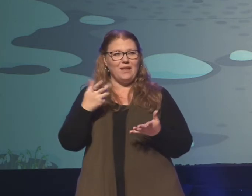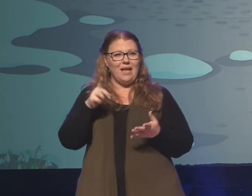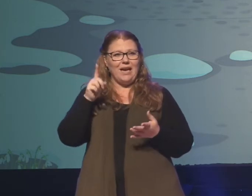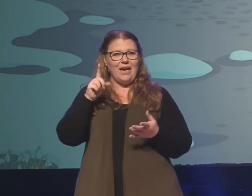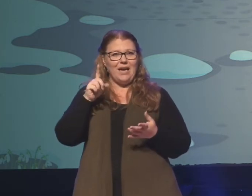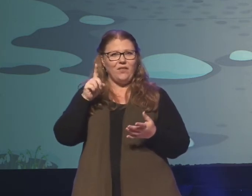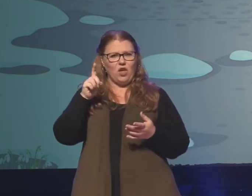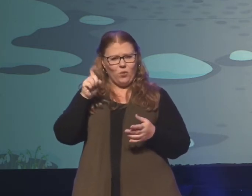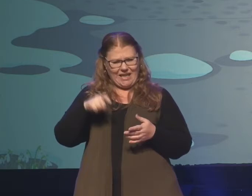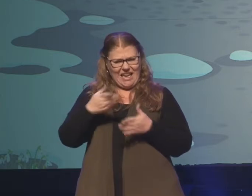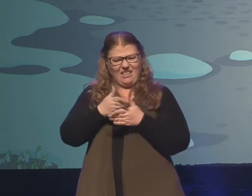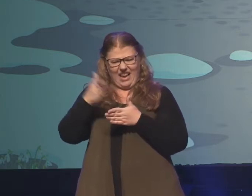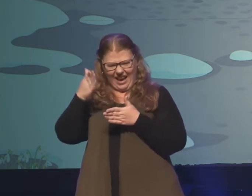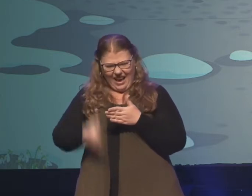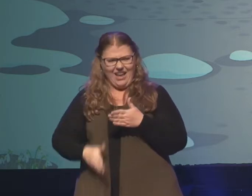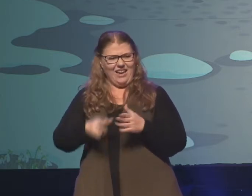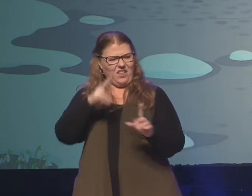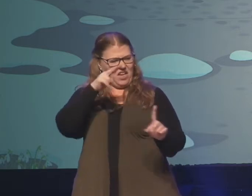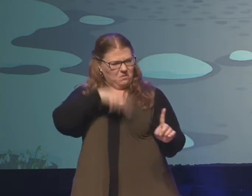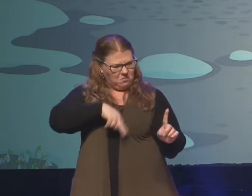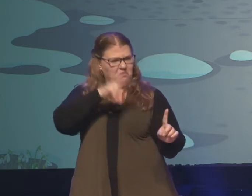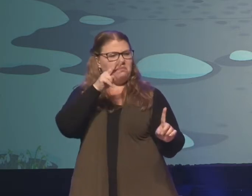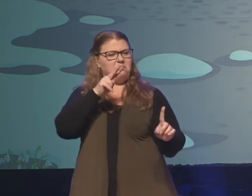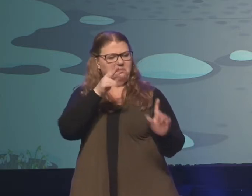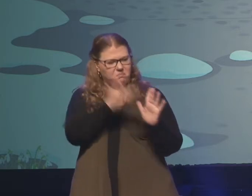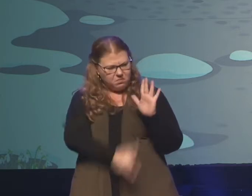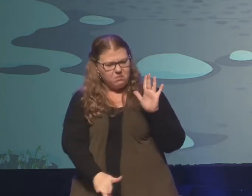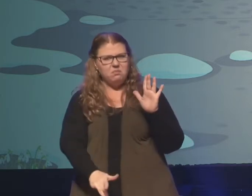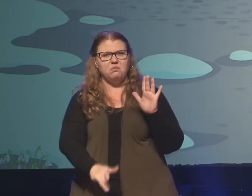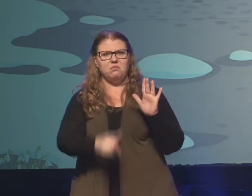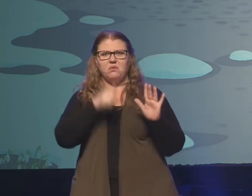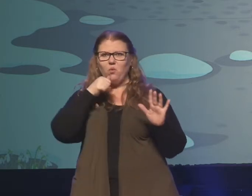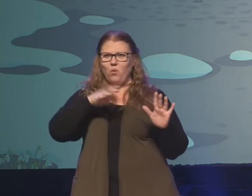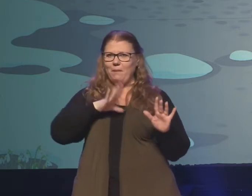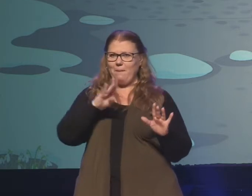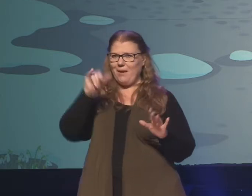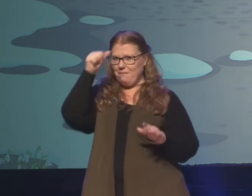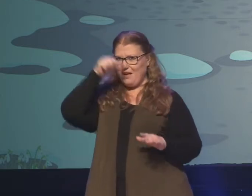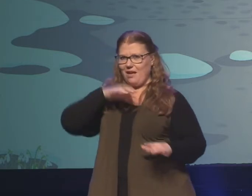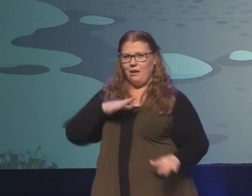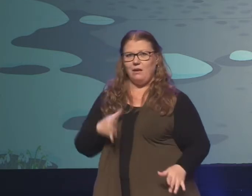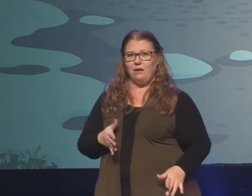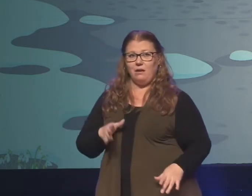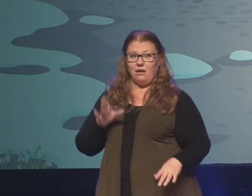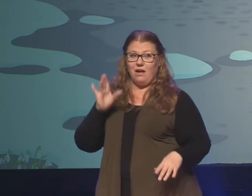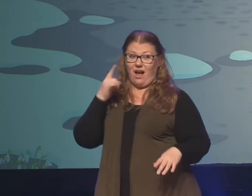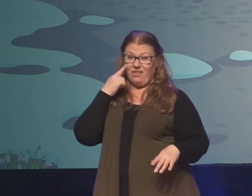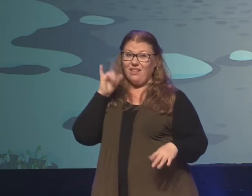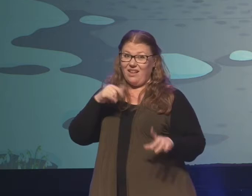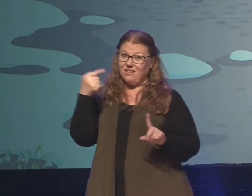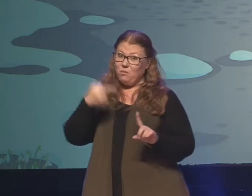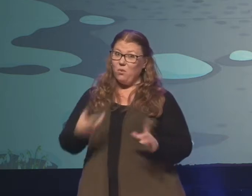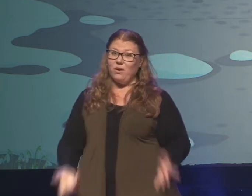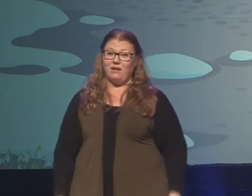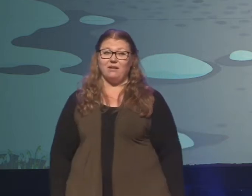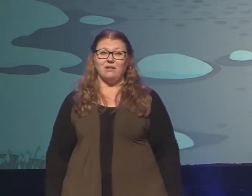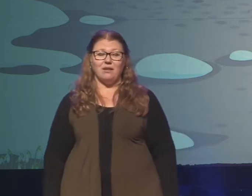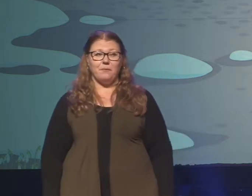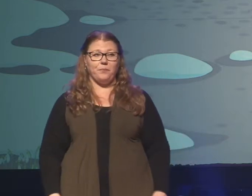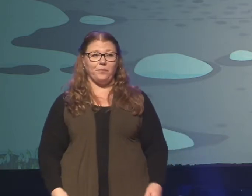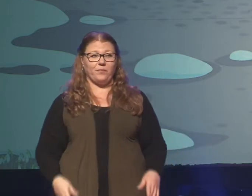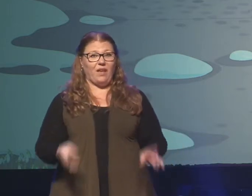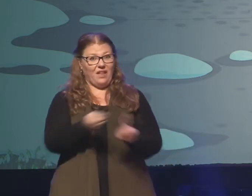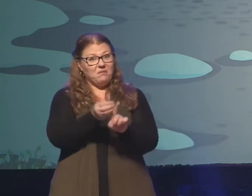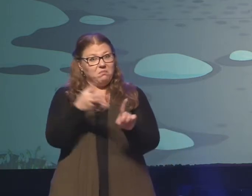an ending of the objectification and the exploitation of women by men. That's, I think, what Jesus is driving home. And by